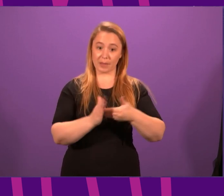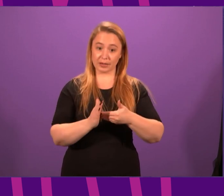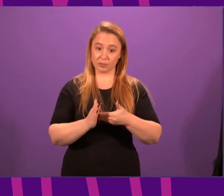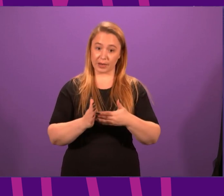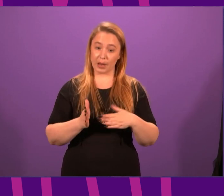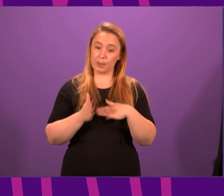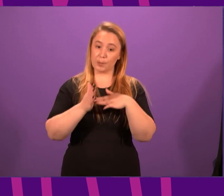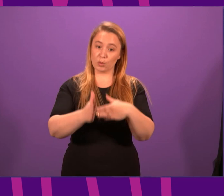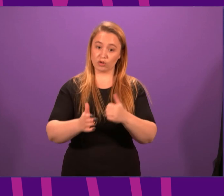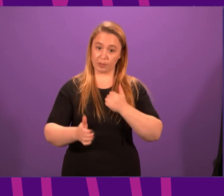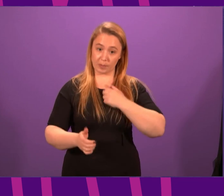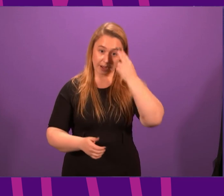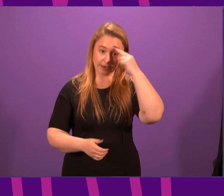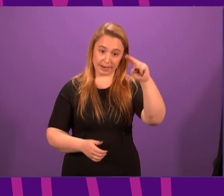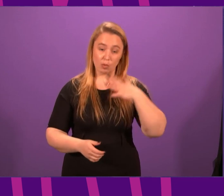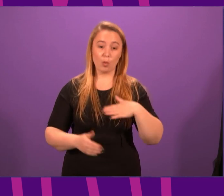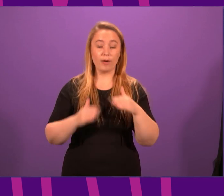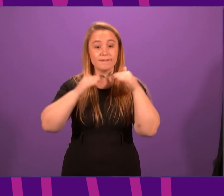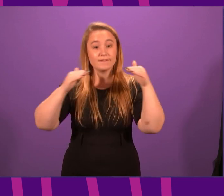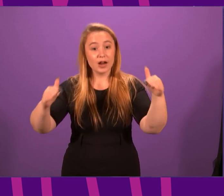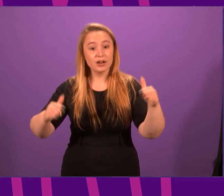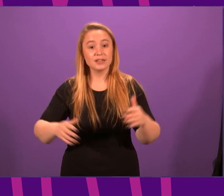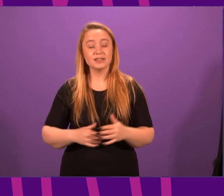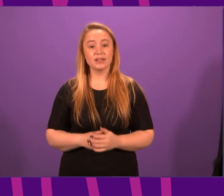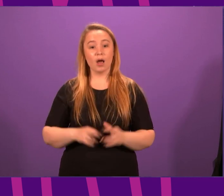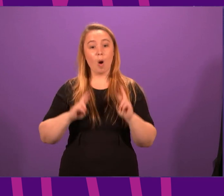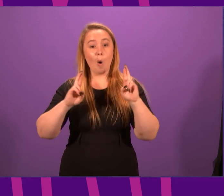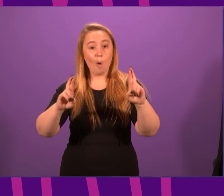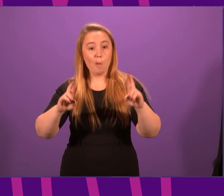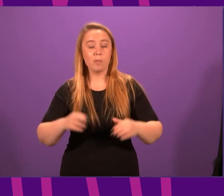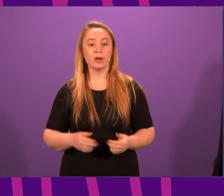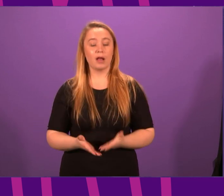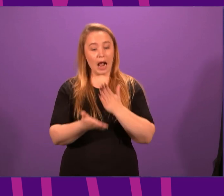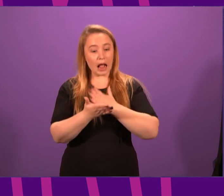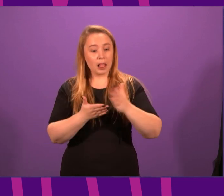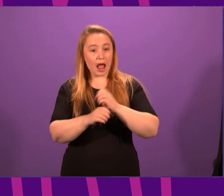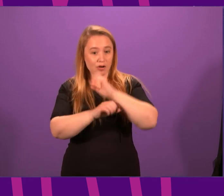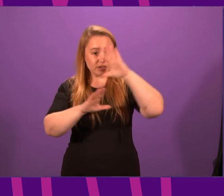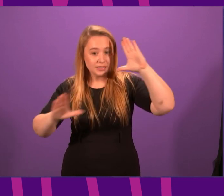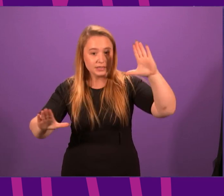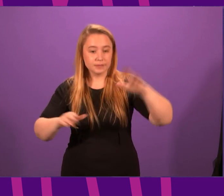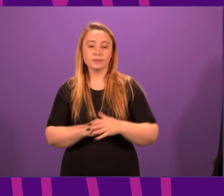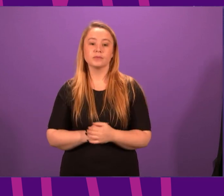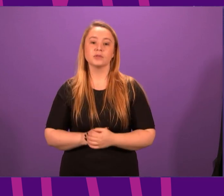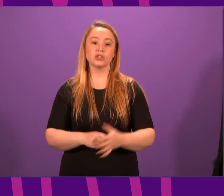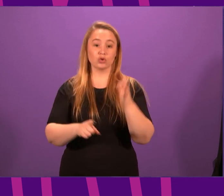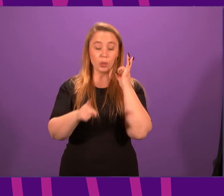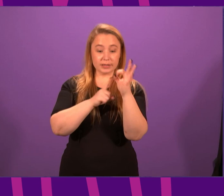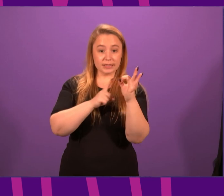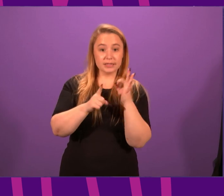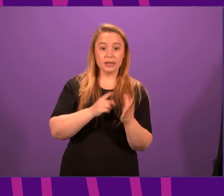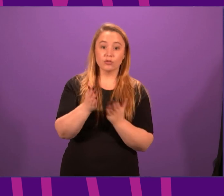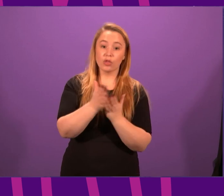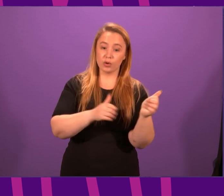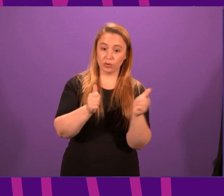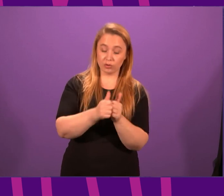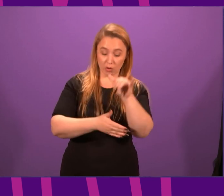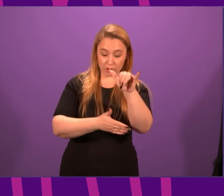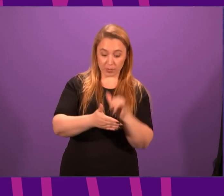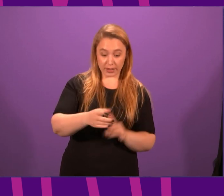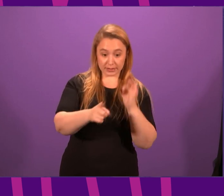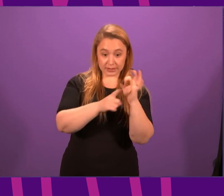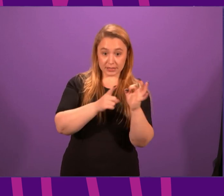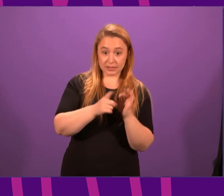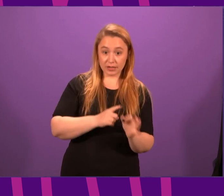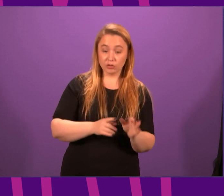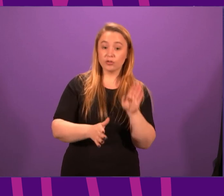seeks fairness, hope and clarity. I am pleased that the detail that's provided in the documentation